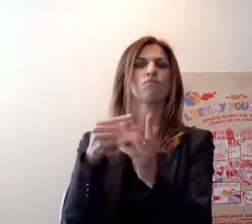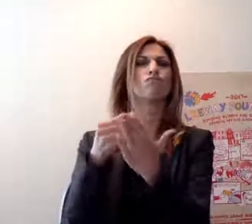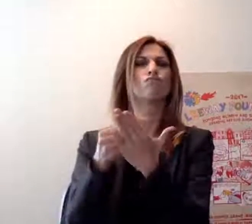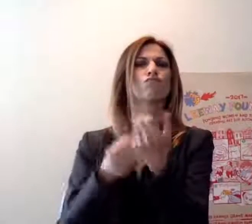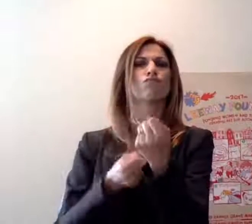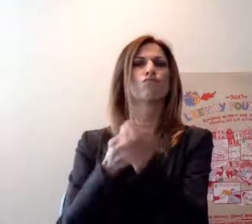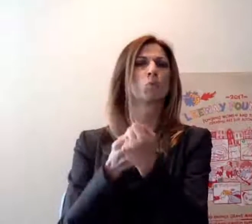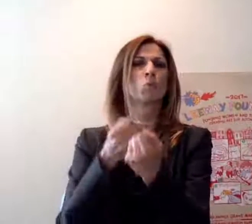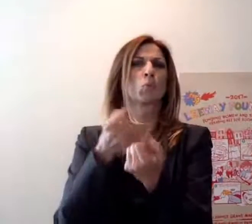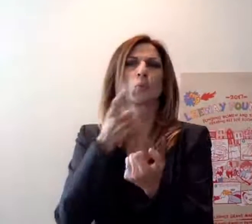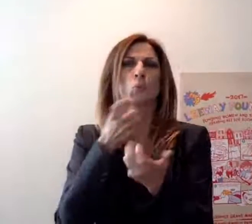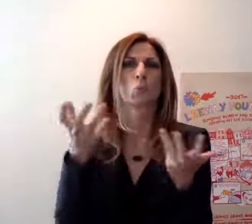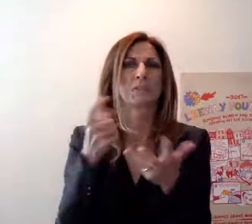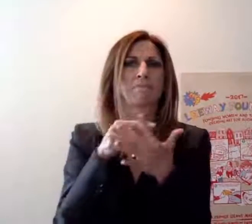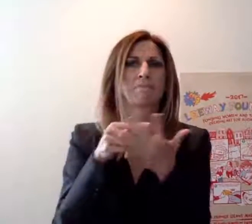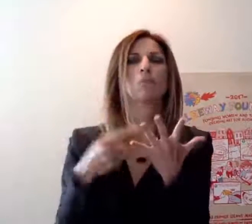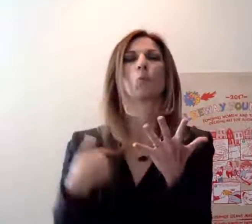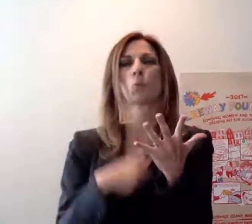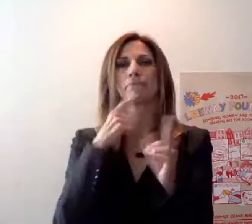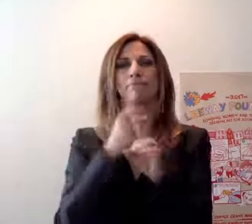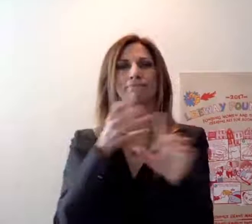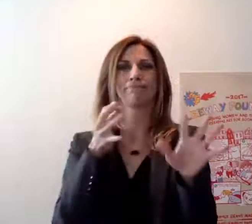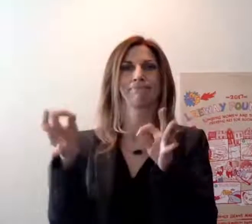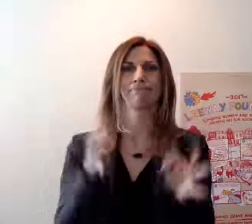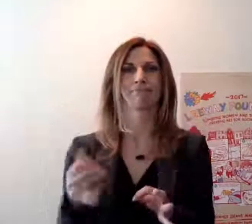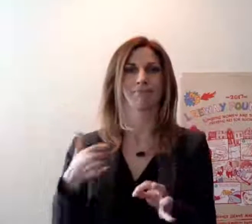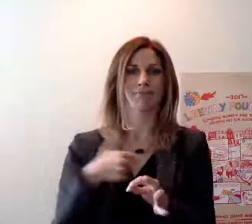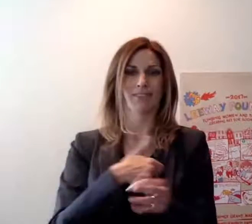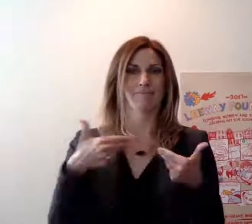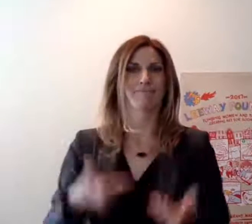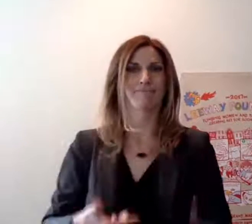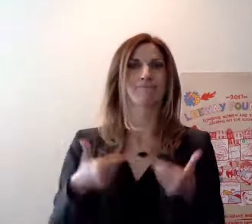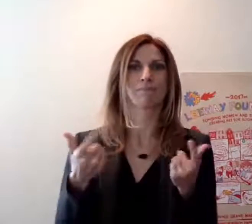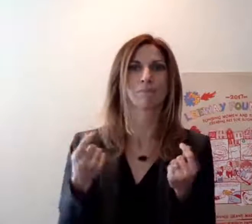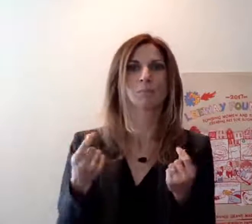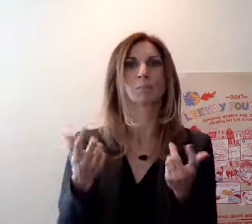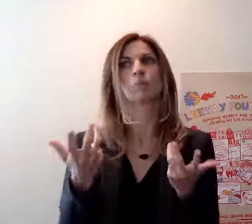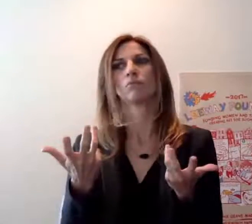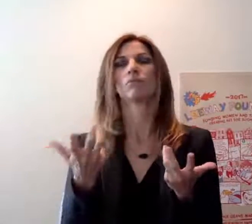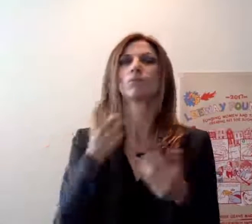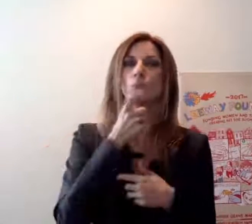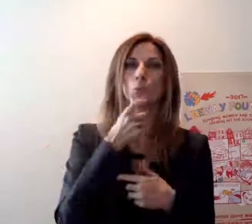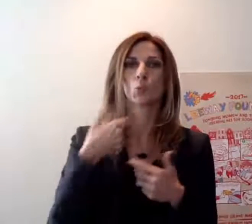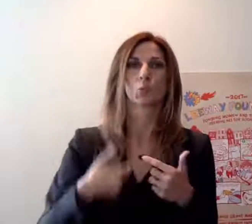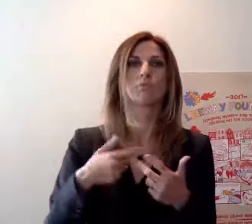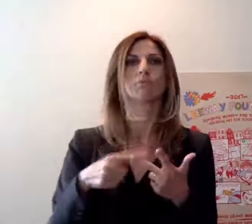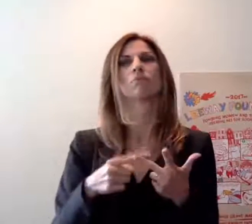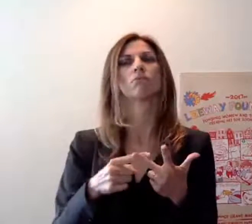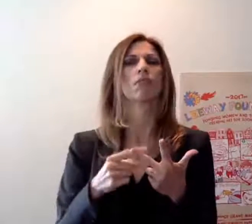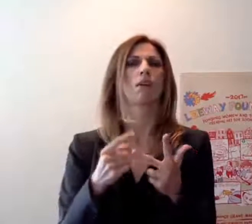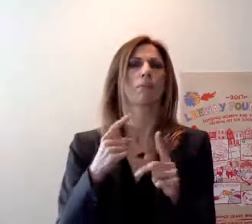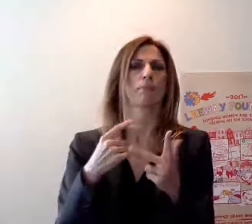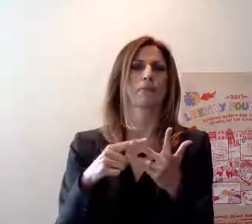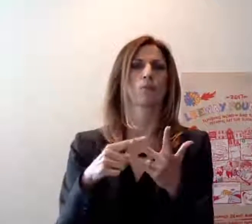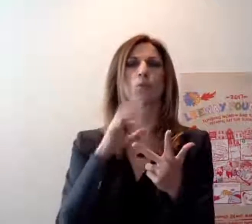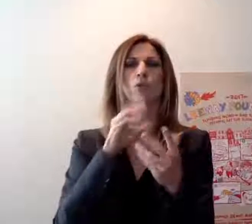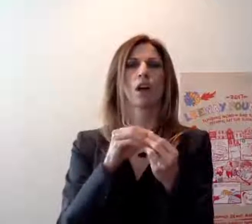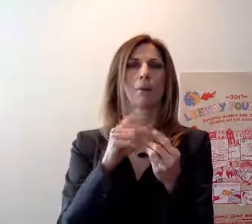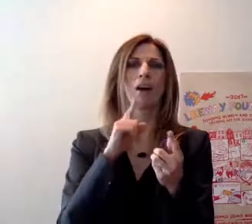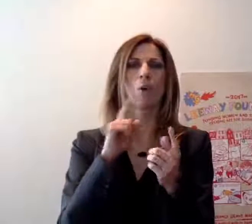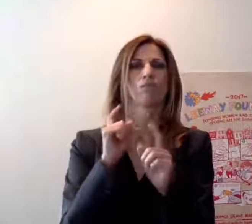little bit about who we are, and then I'll be talking more specifically about the